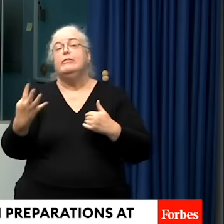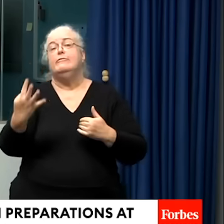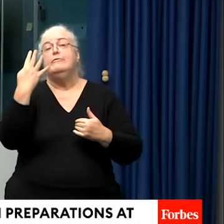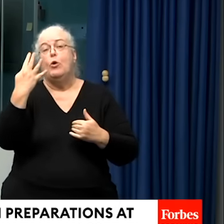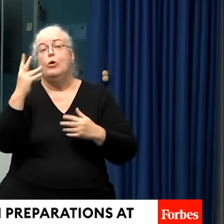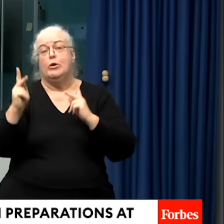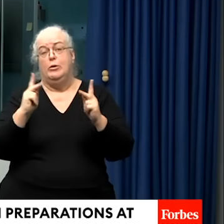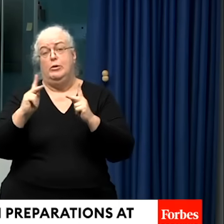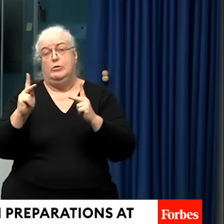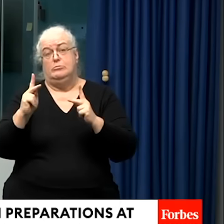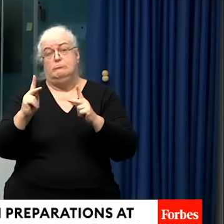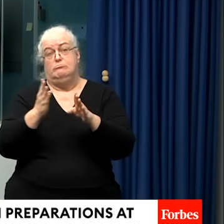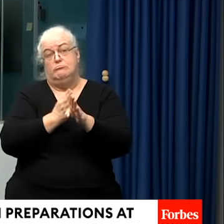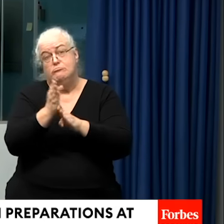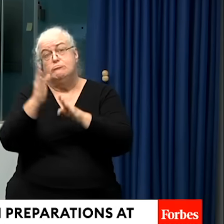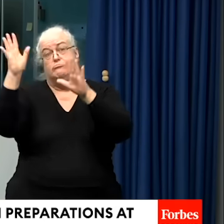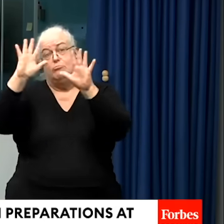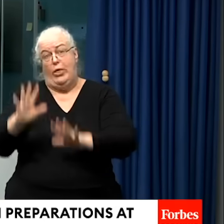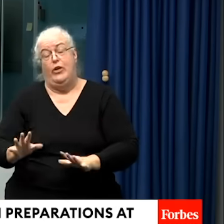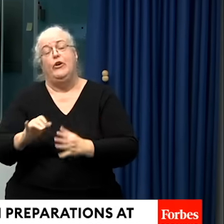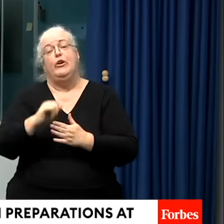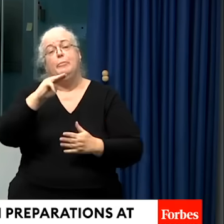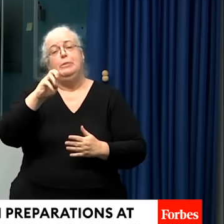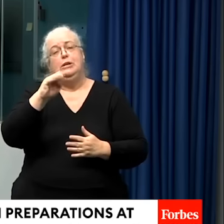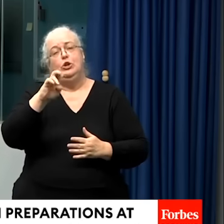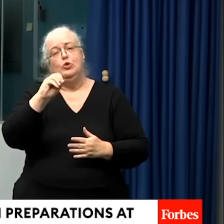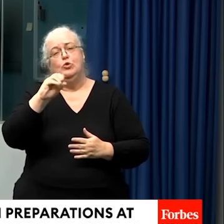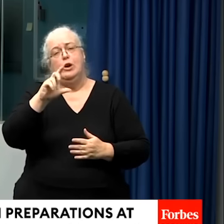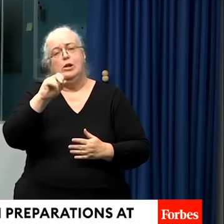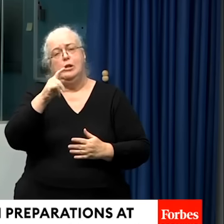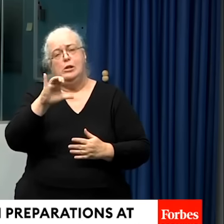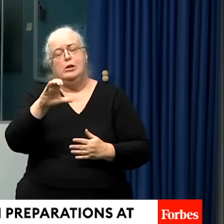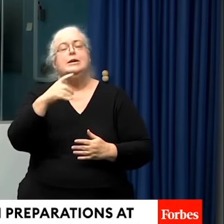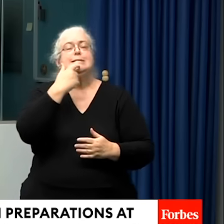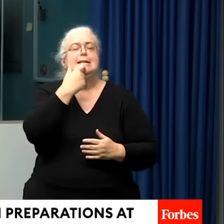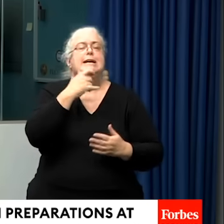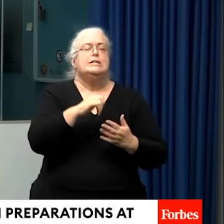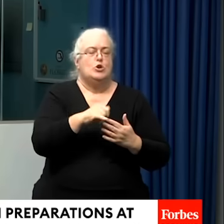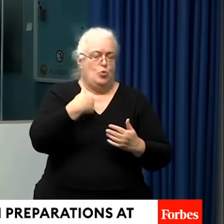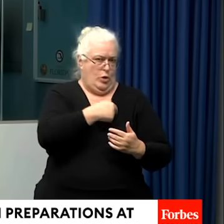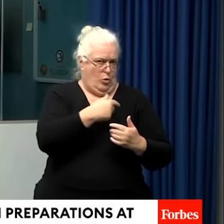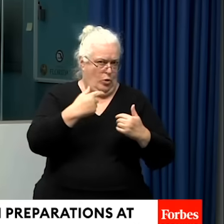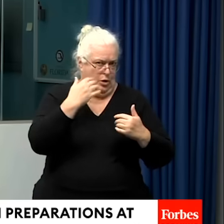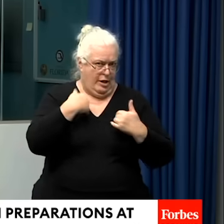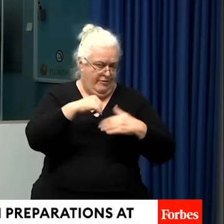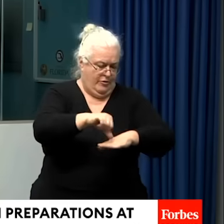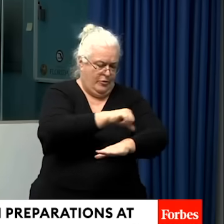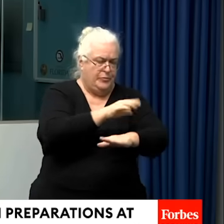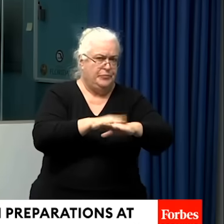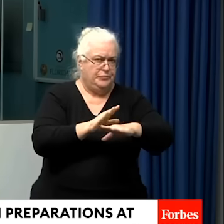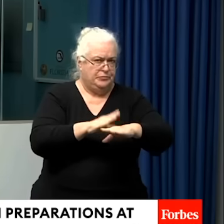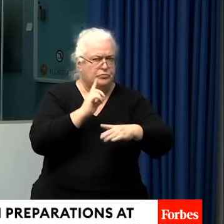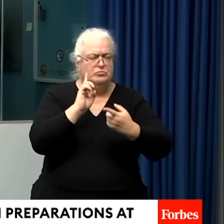on staff. Our chief meteorologists and deputy chief meteorologists say that we're going to be underneath the tornadic stuff probably through the early evening